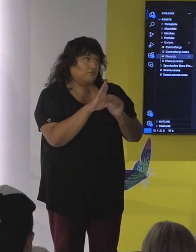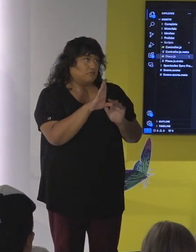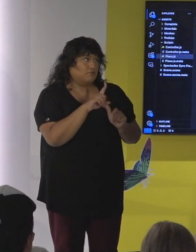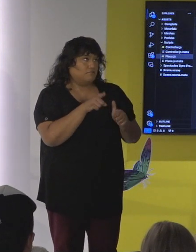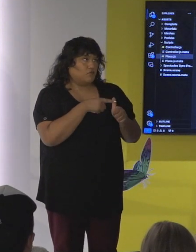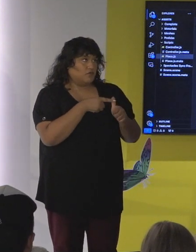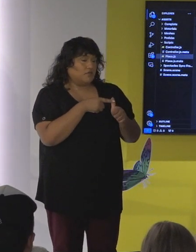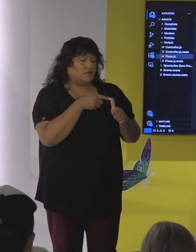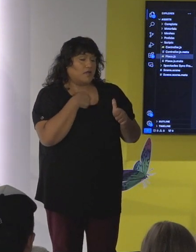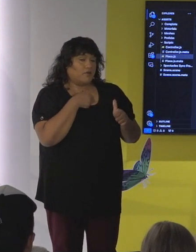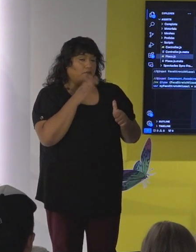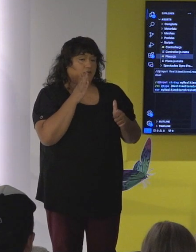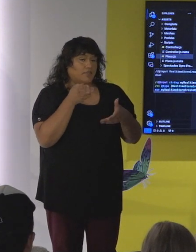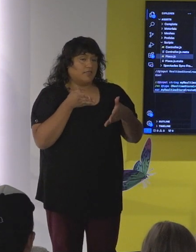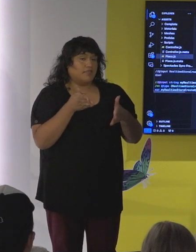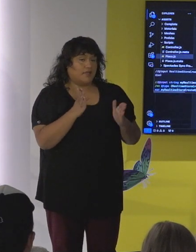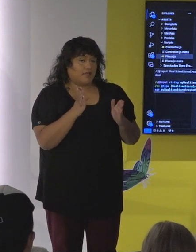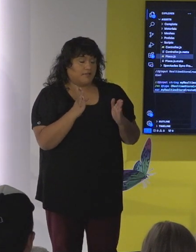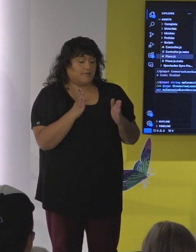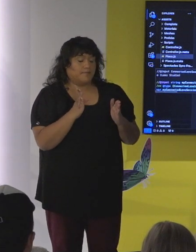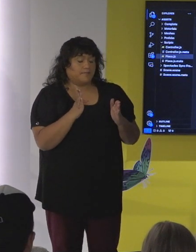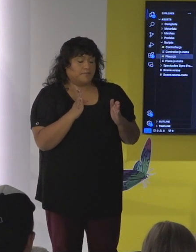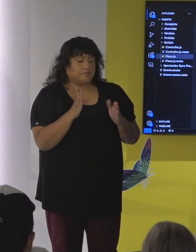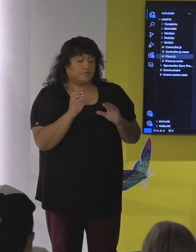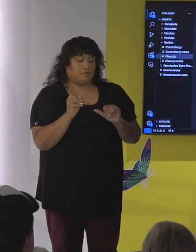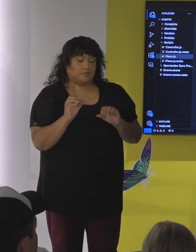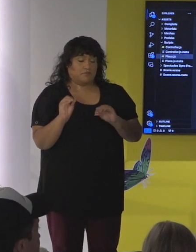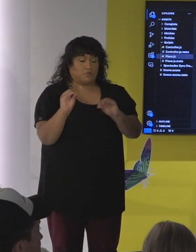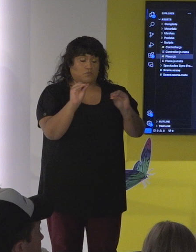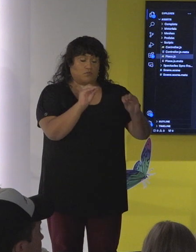to let it be movable.